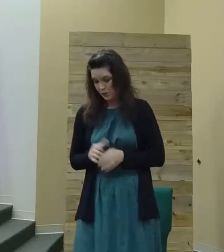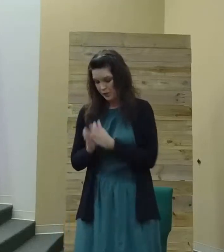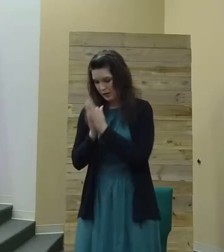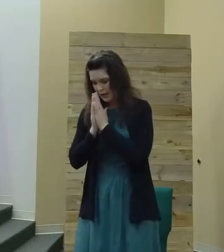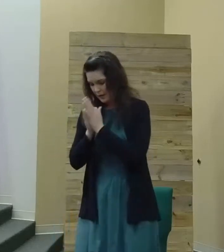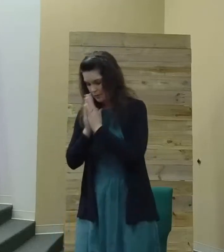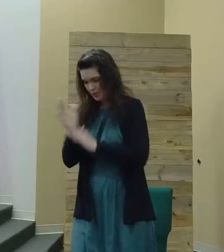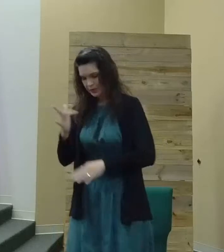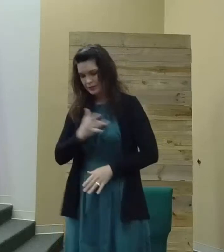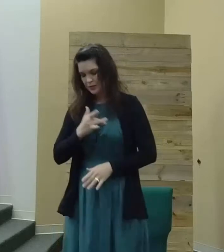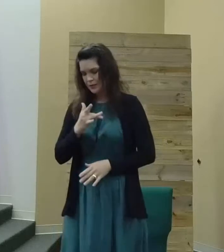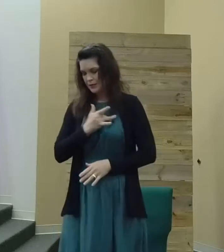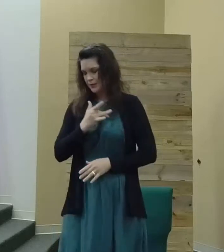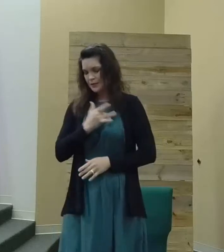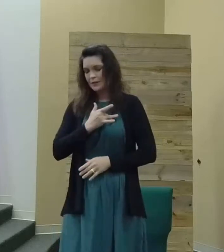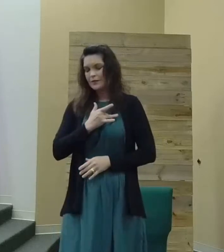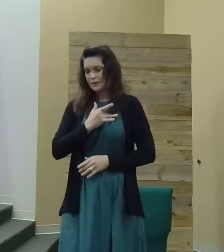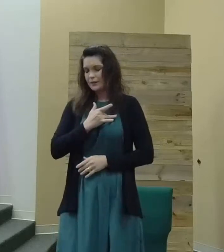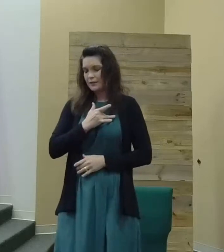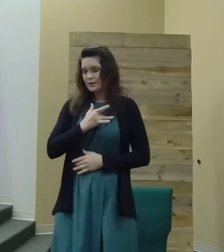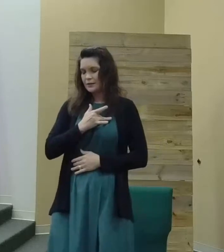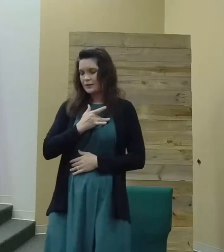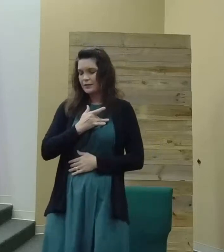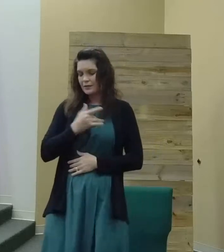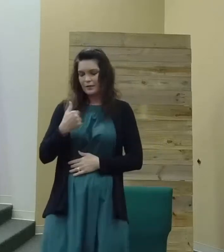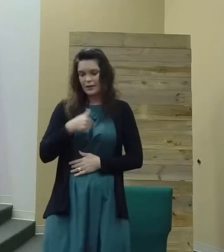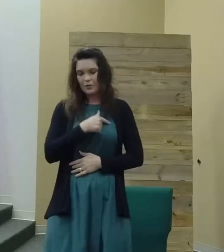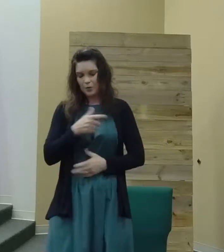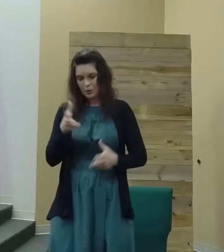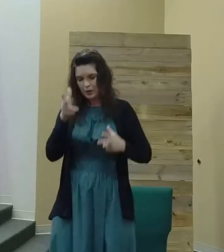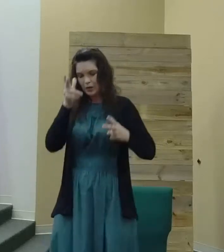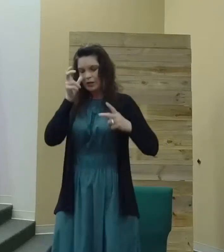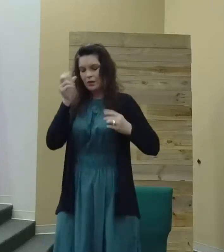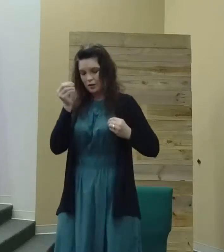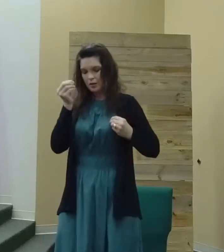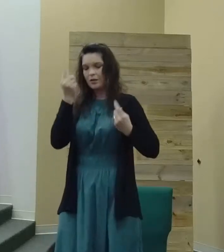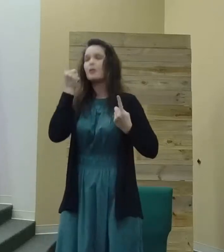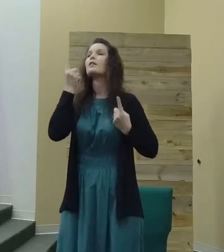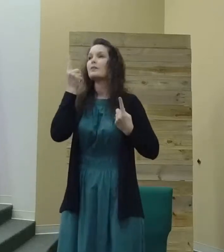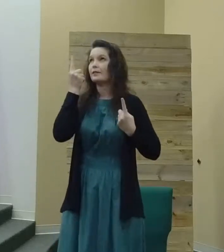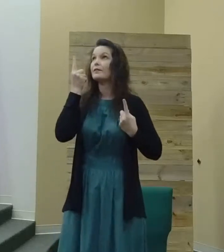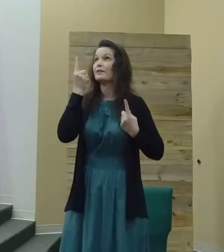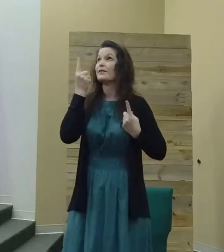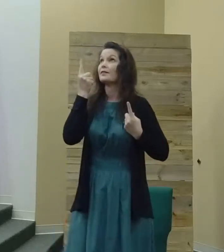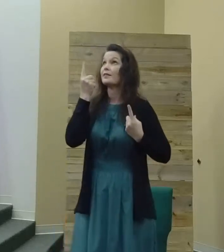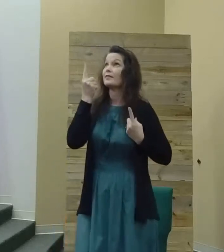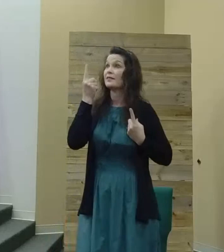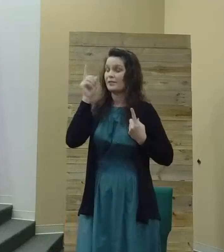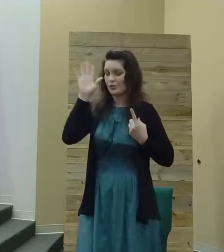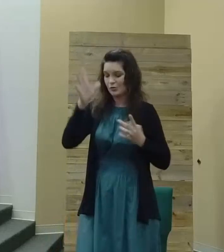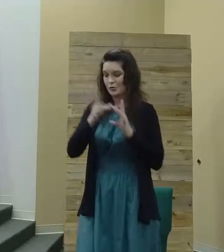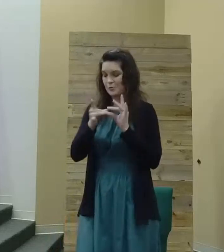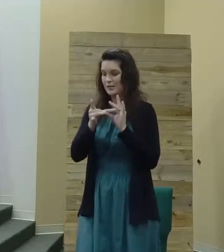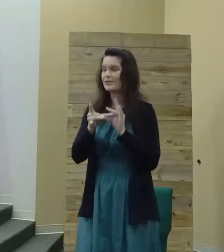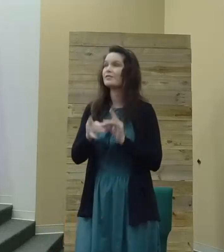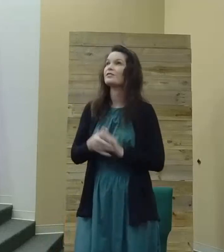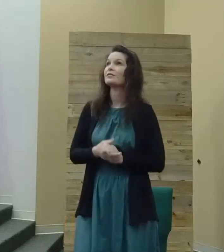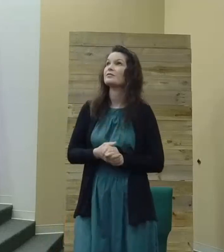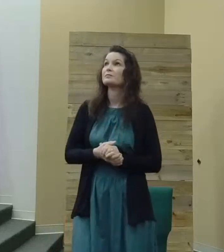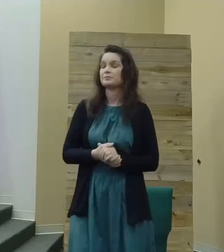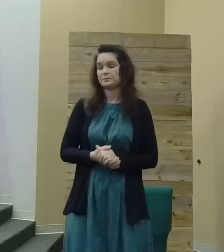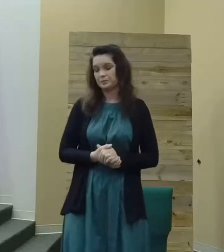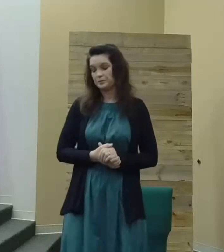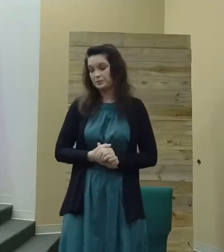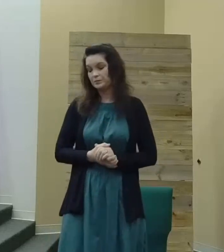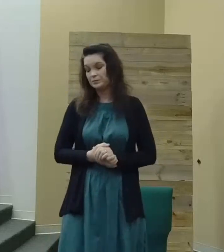Lord, I pray that you would speak to our hearts, that we would hear from you this morning what you have to say.